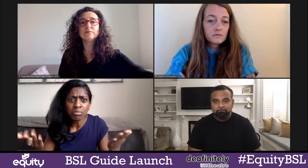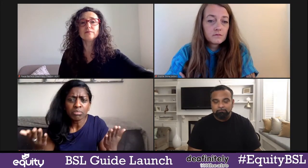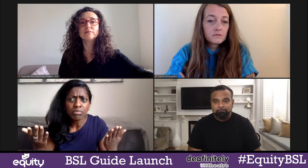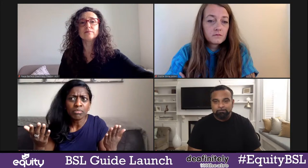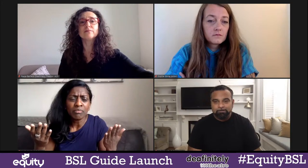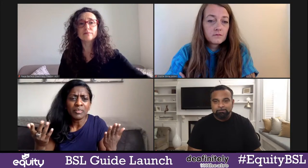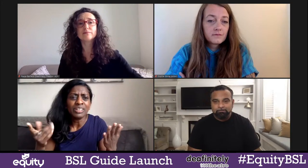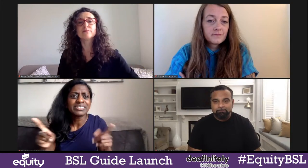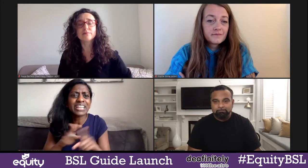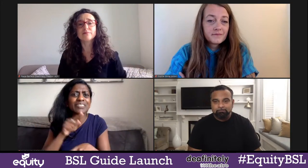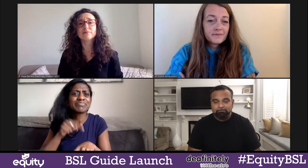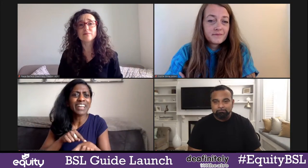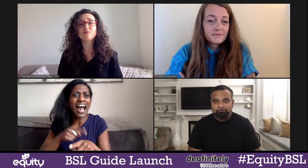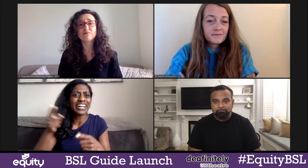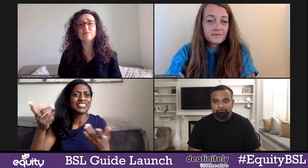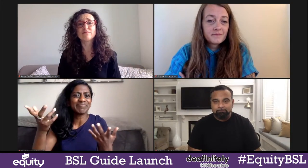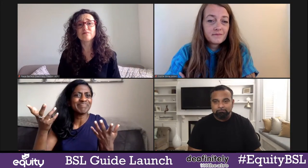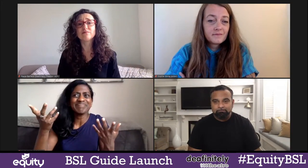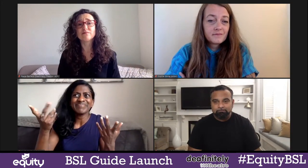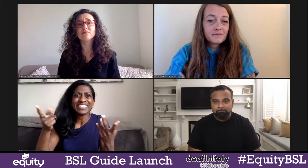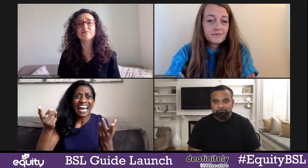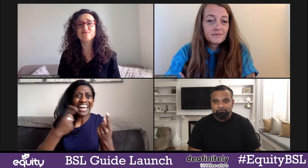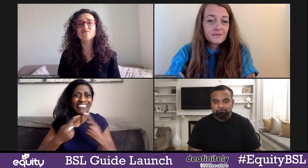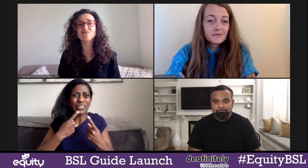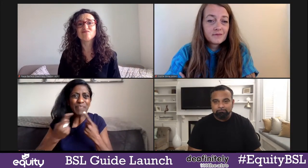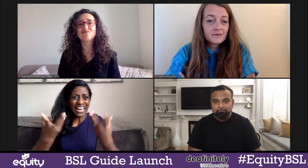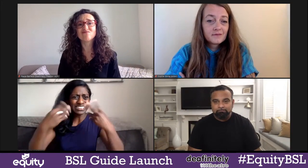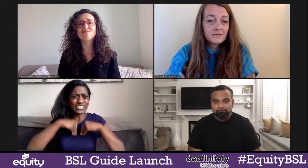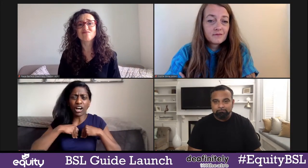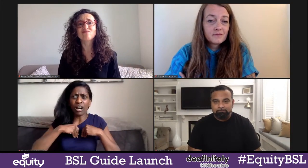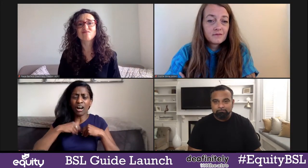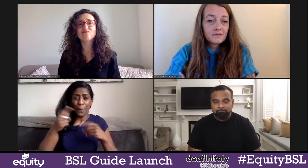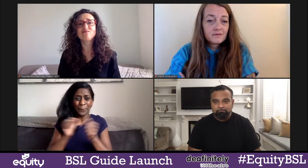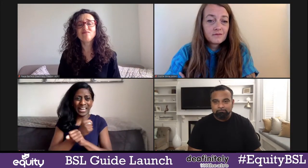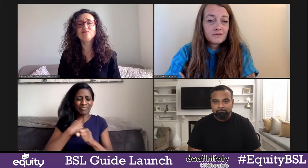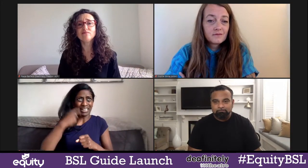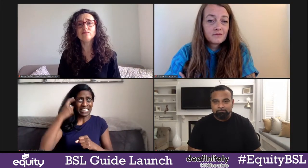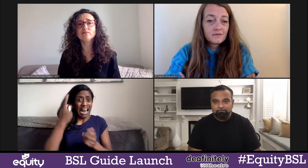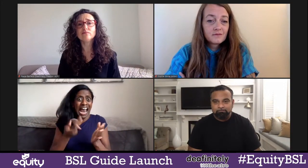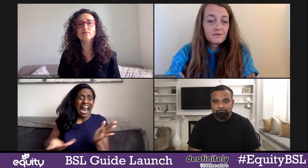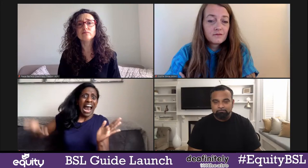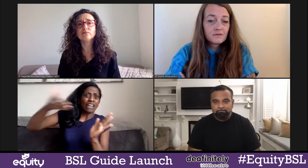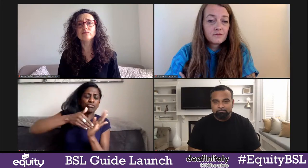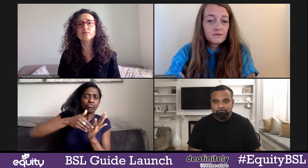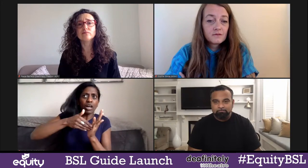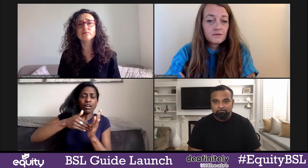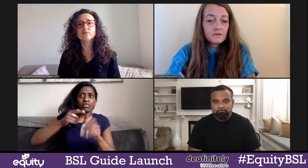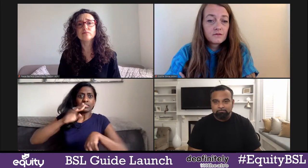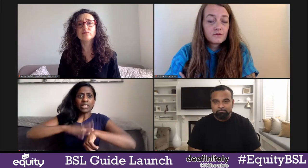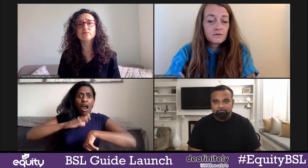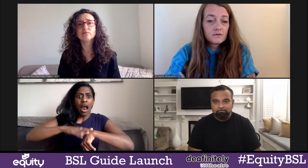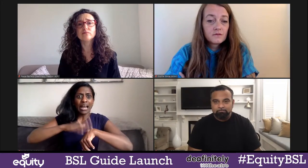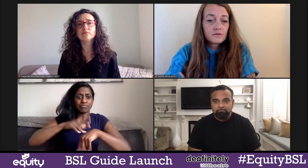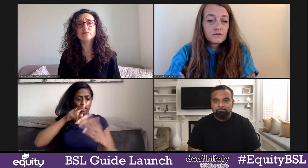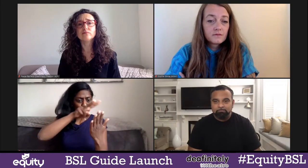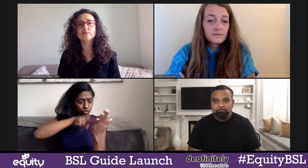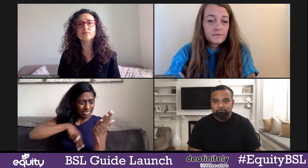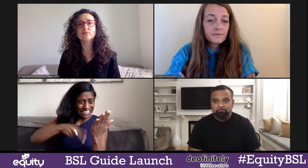them, are you going to book somebody? And then there's this response of, oh, I don't know. They haven't really taken that on board. So essentially then